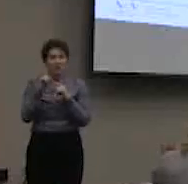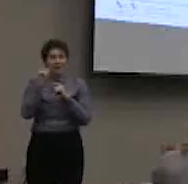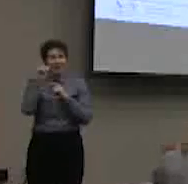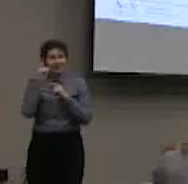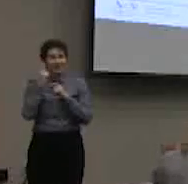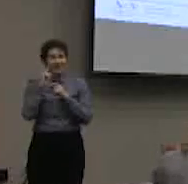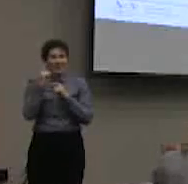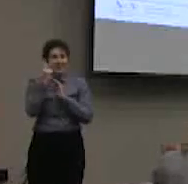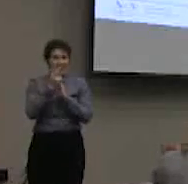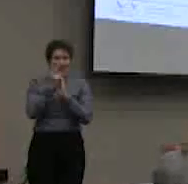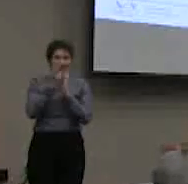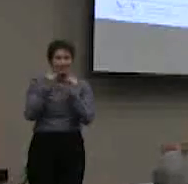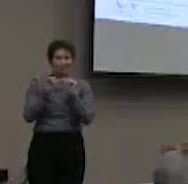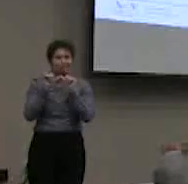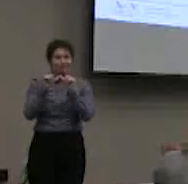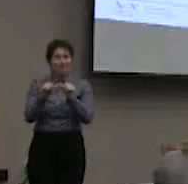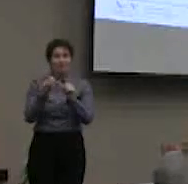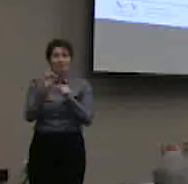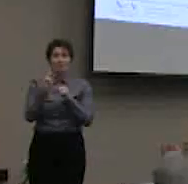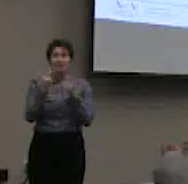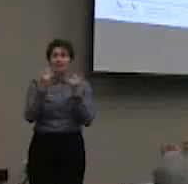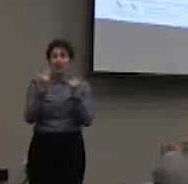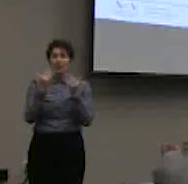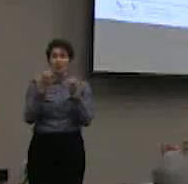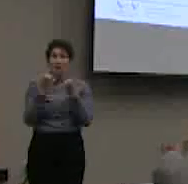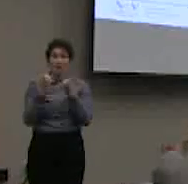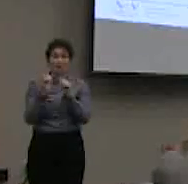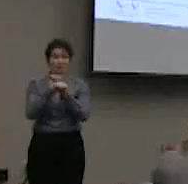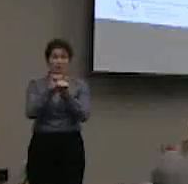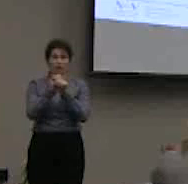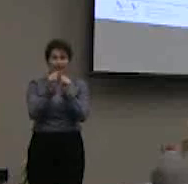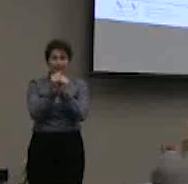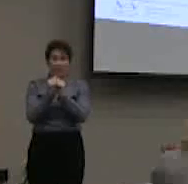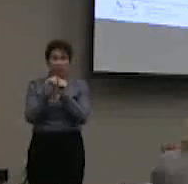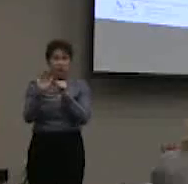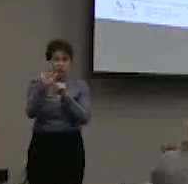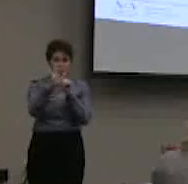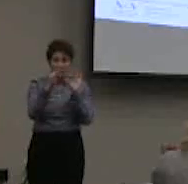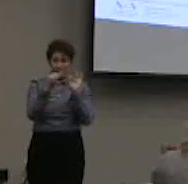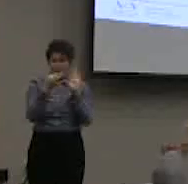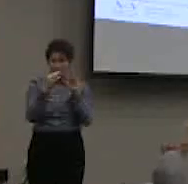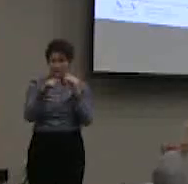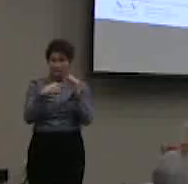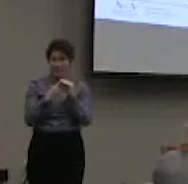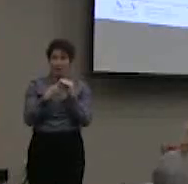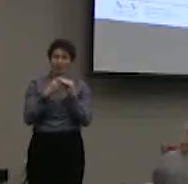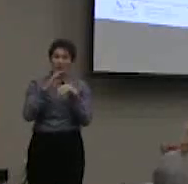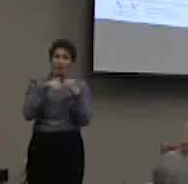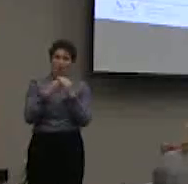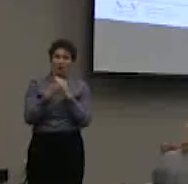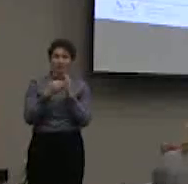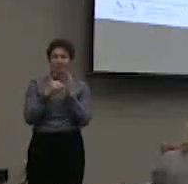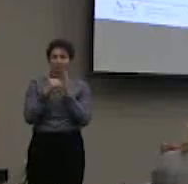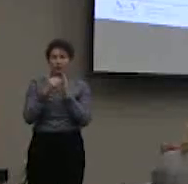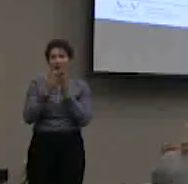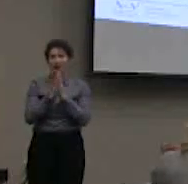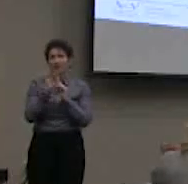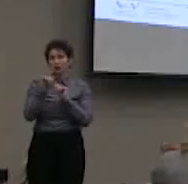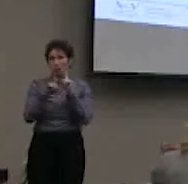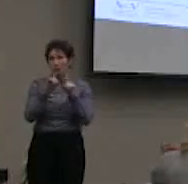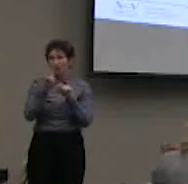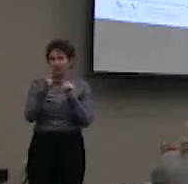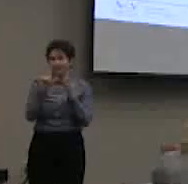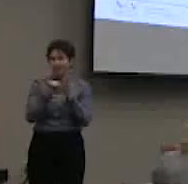want to work together and get your input on the frequently asked questions page. So you have